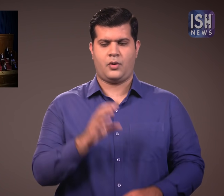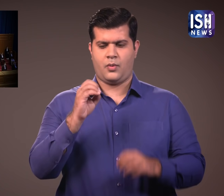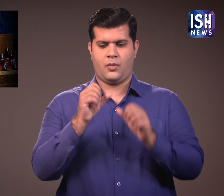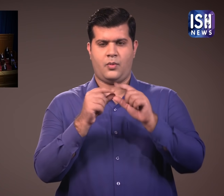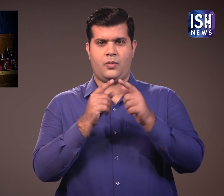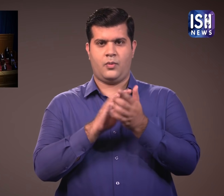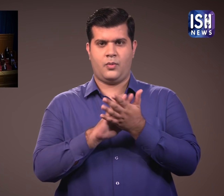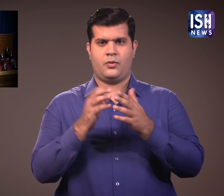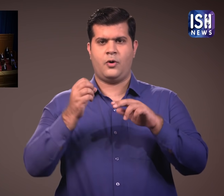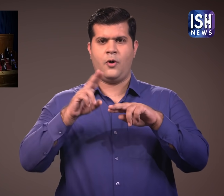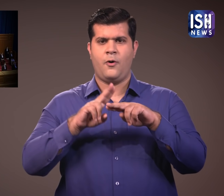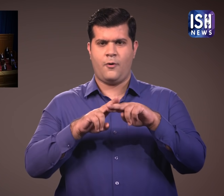1. What is an Oath of Office?